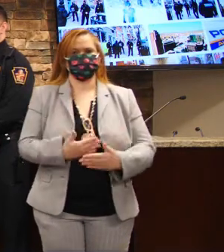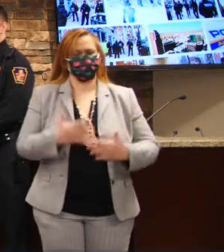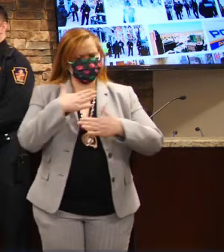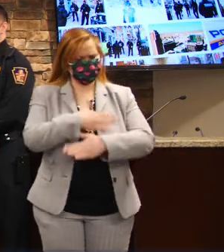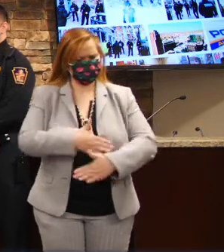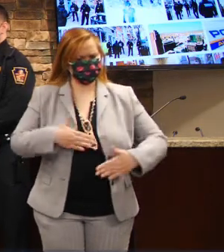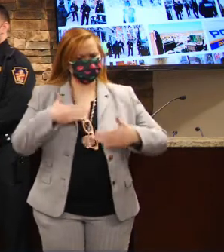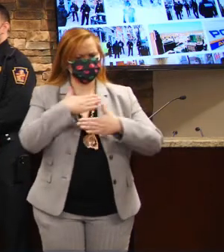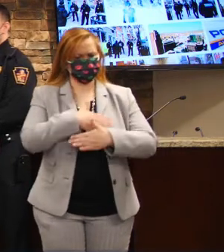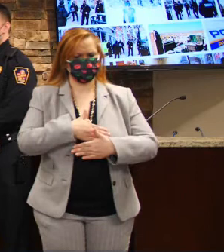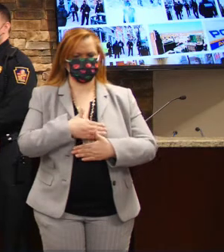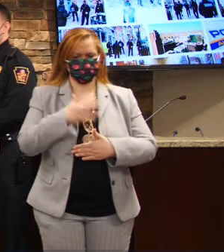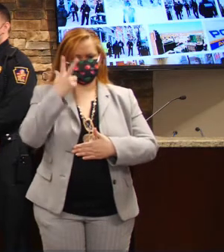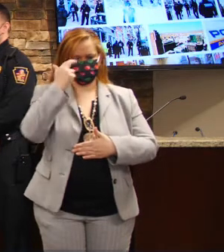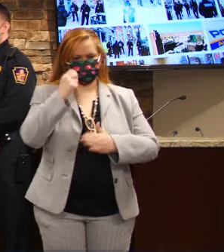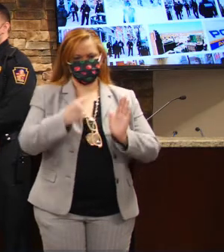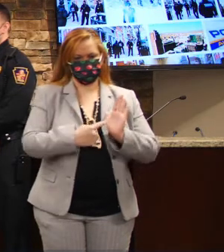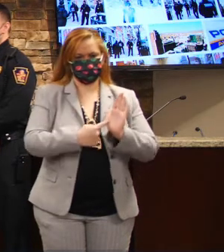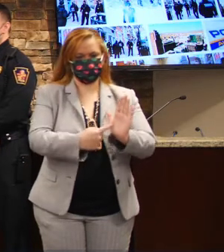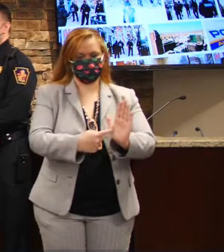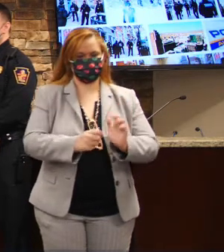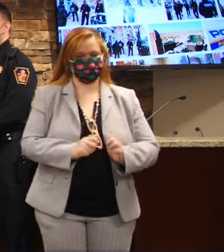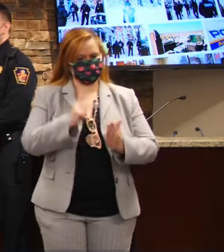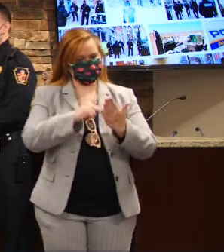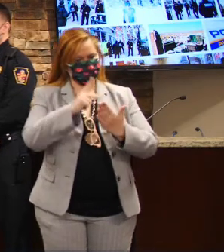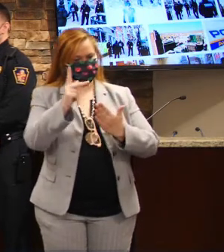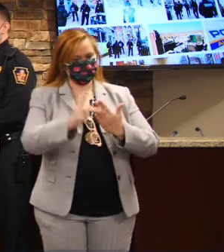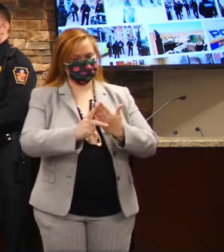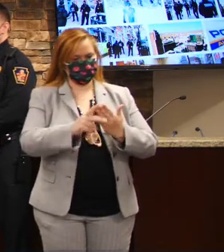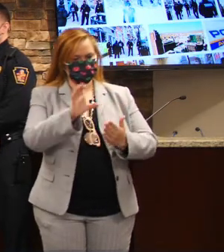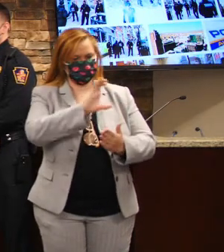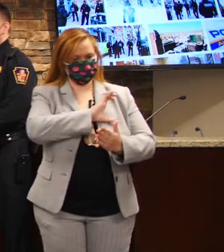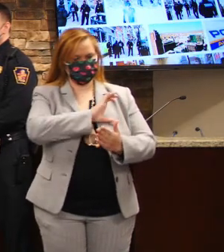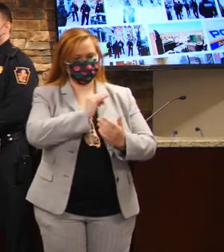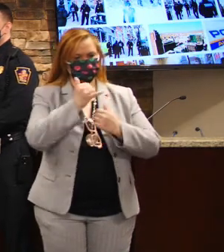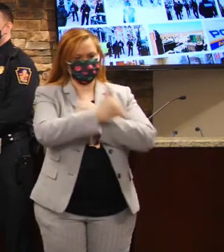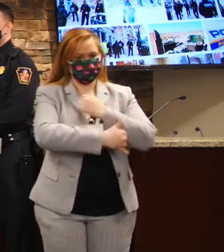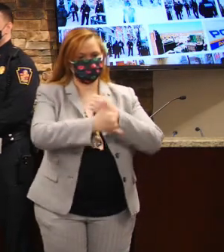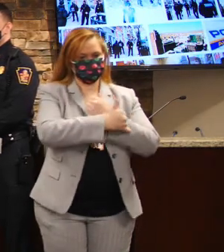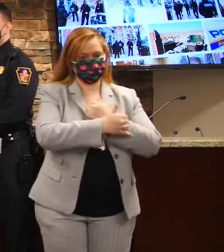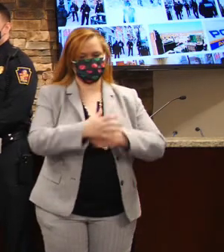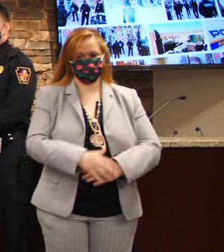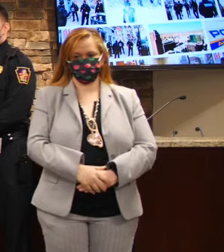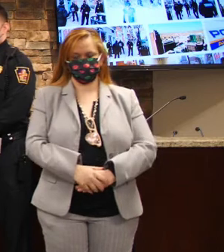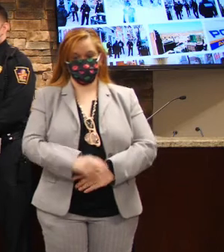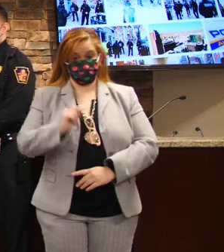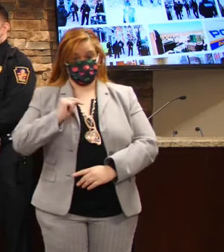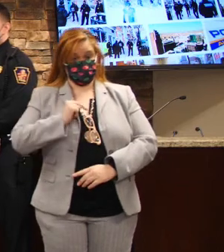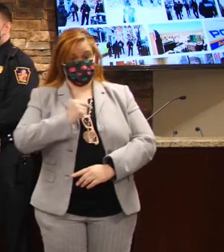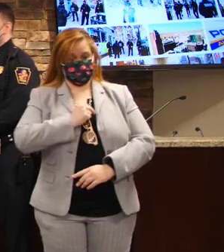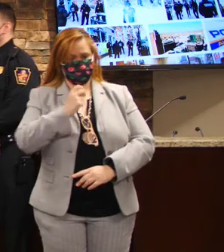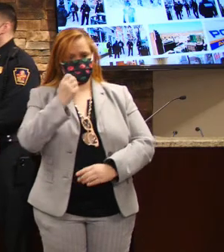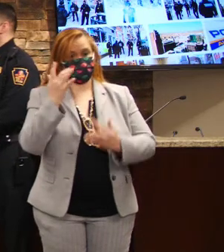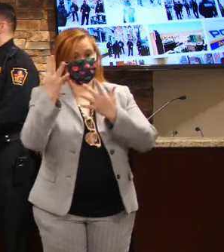That video speaks volumes about who we are and where we want to be as a police department. That video was made well